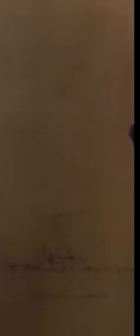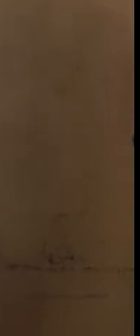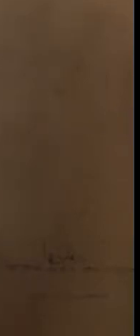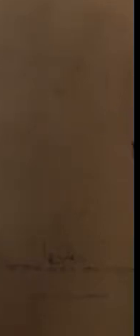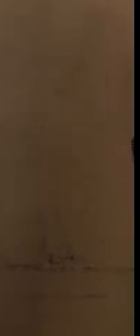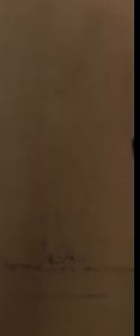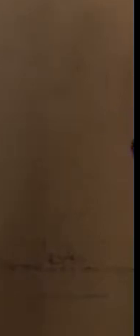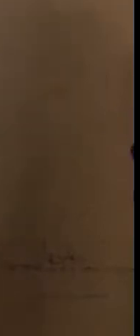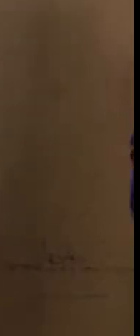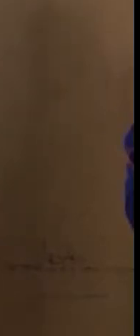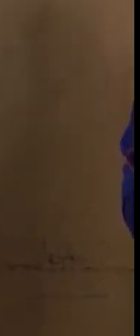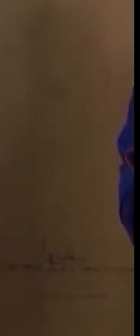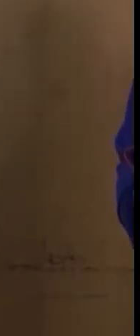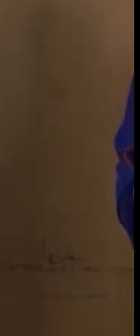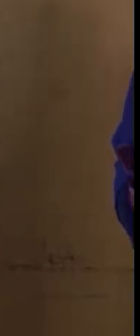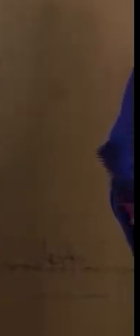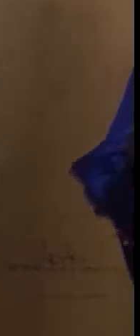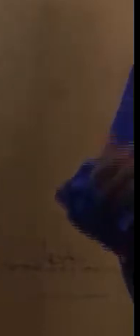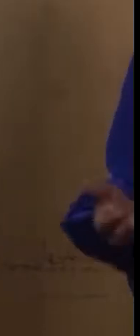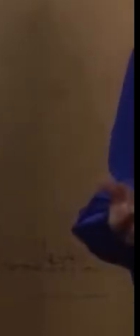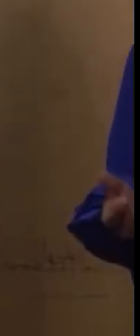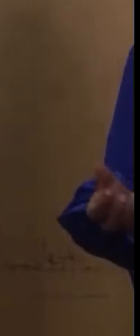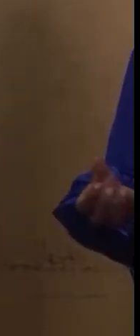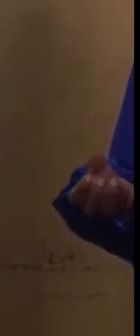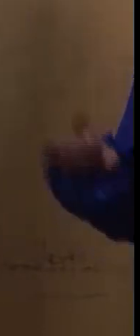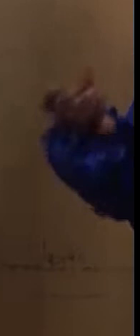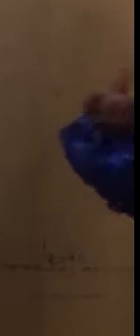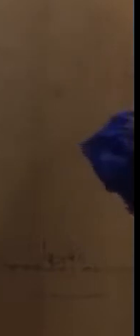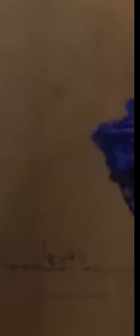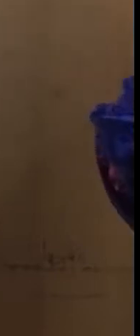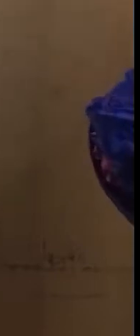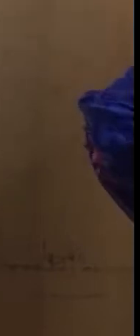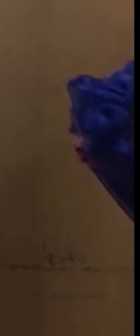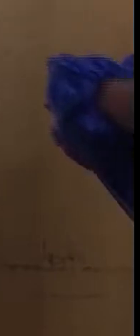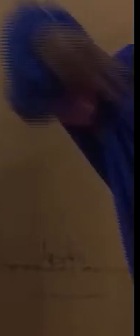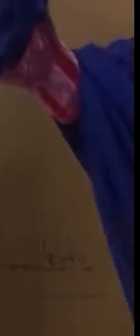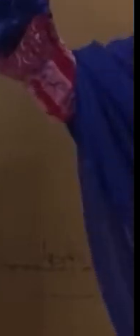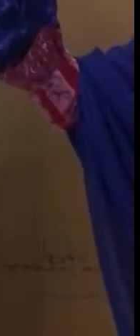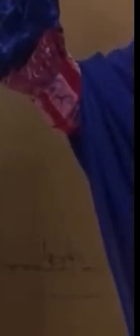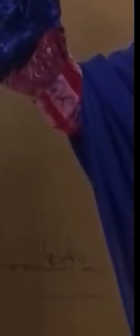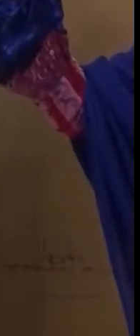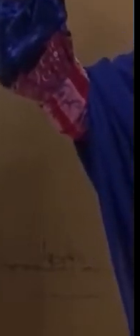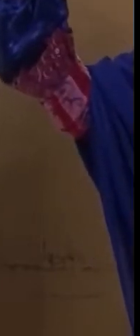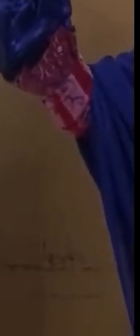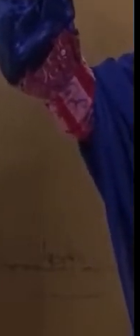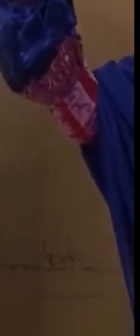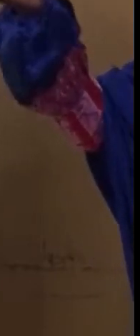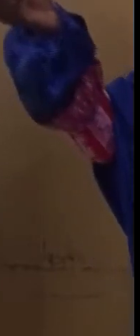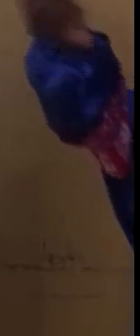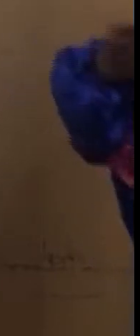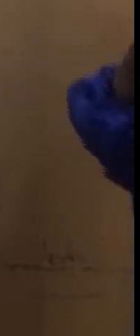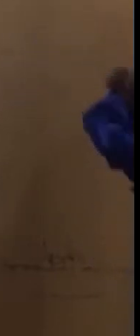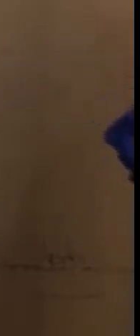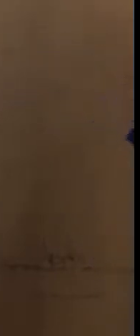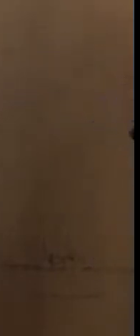makes economic use of water. Because it is under the ground, it will not allow the water to be flowing like the surface